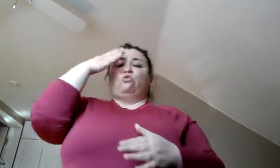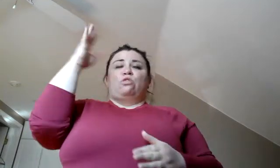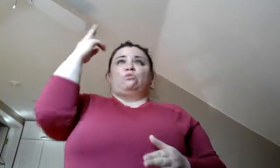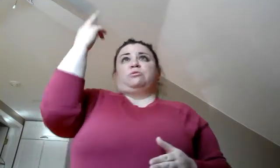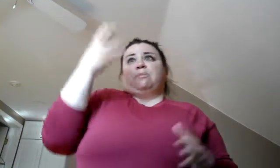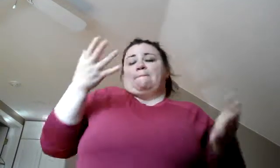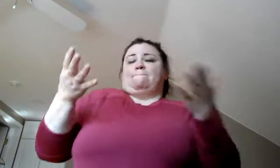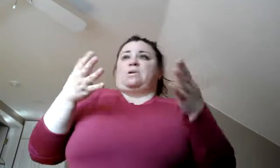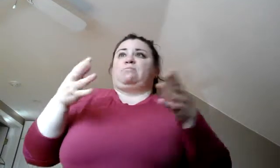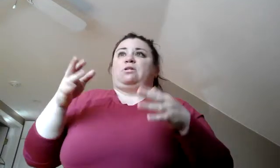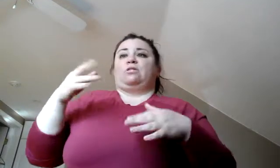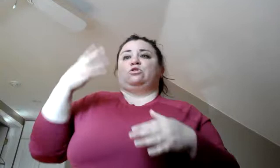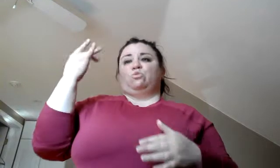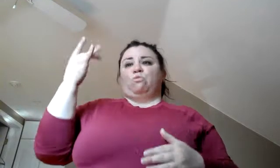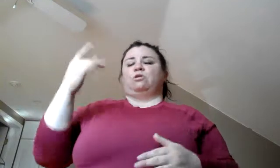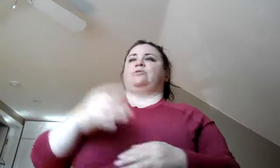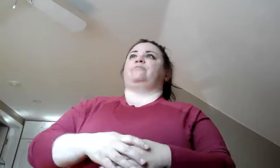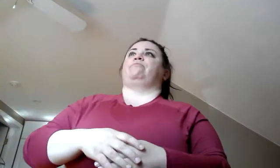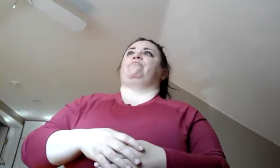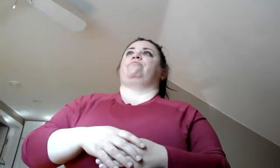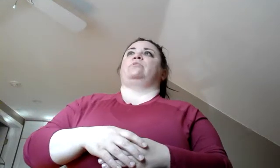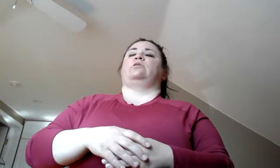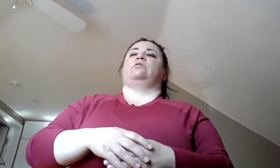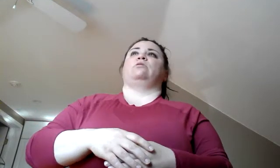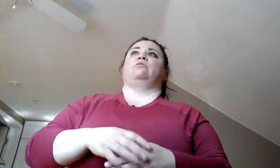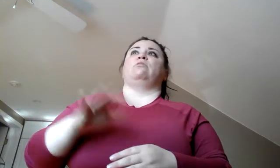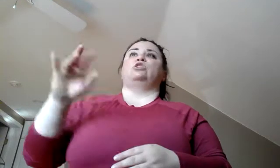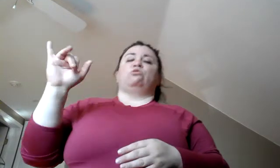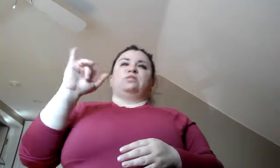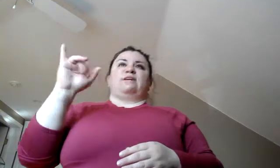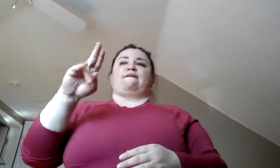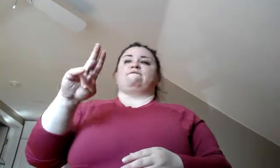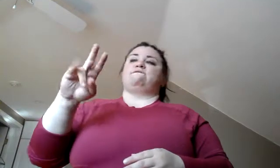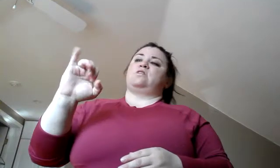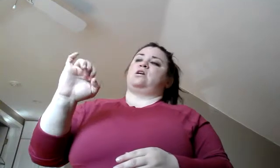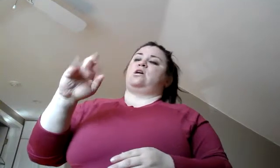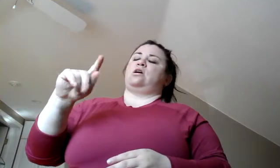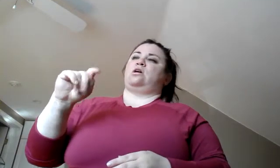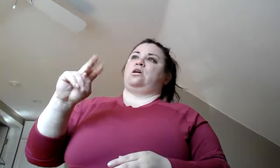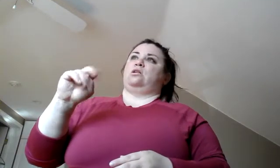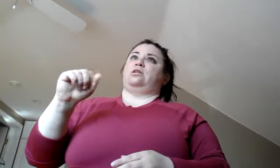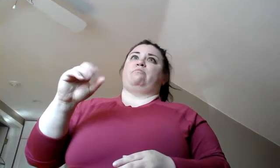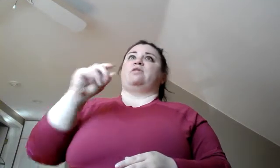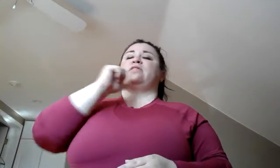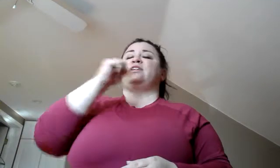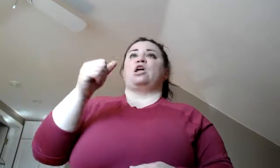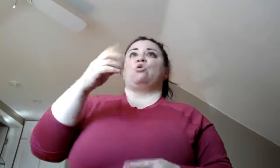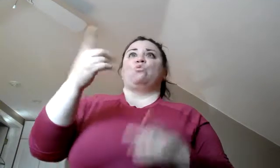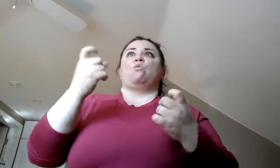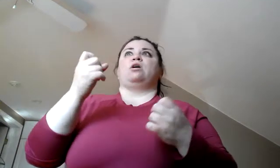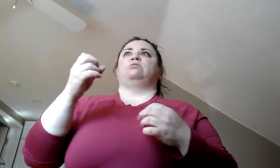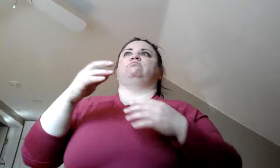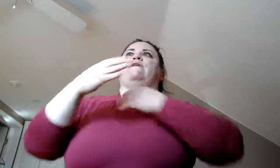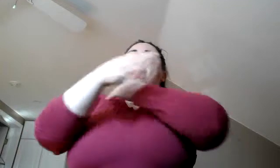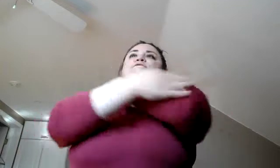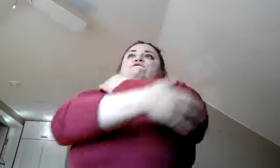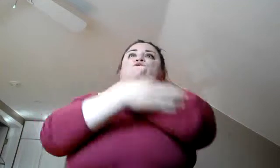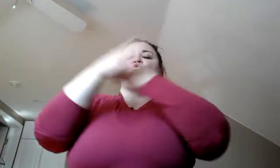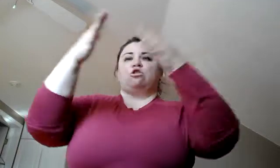Mujahideen and nationalists from Afghanistan, just like in Vietnam, they didn't want foreigners. They didn't want somebody else telling them what to do. So